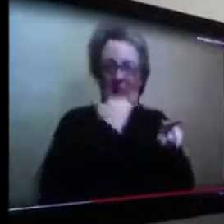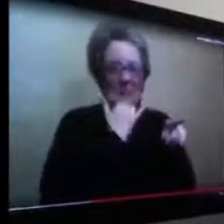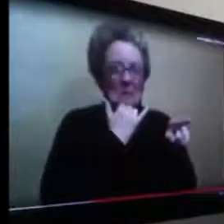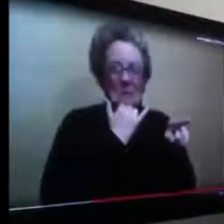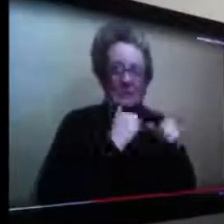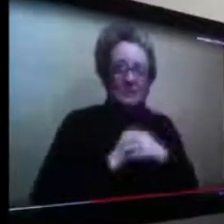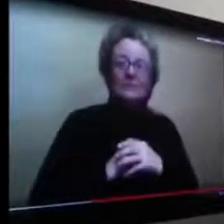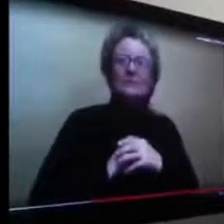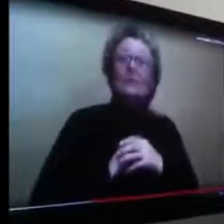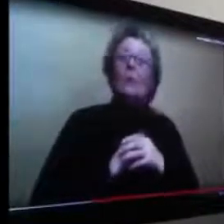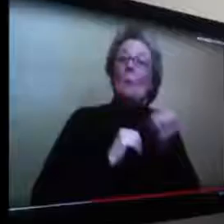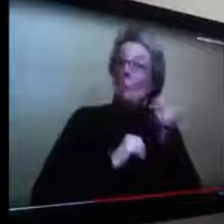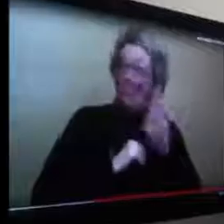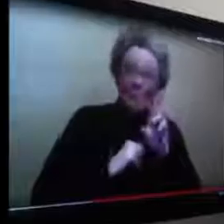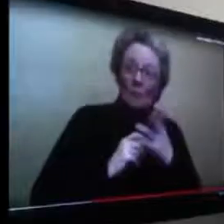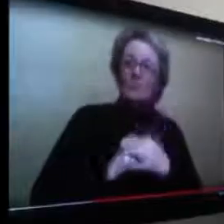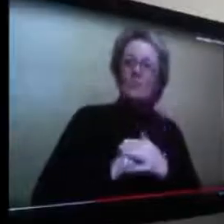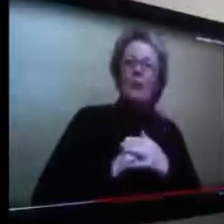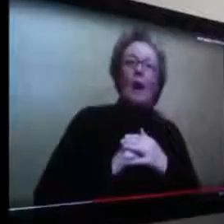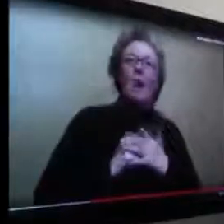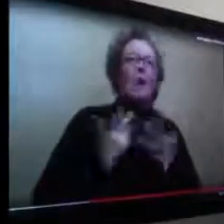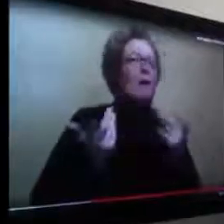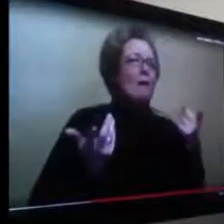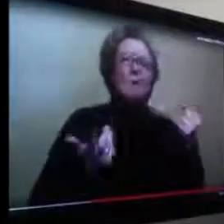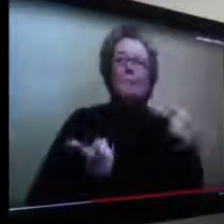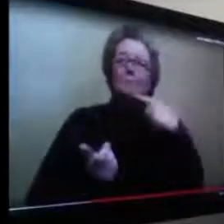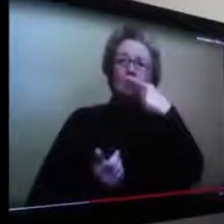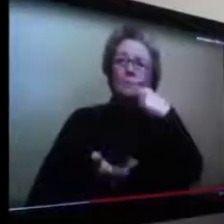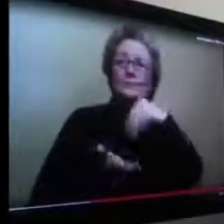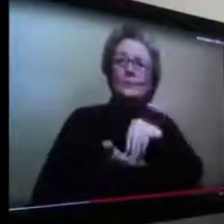yeah, you can evaluate the student's behavior as being rude.